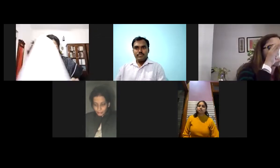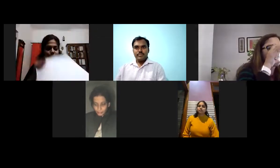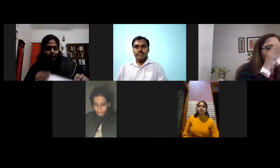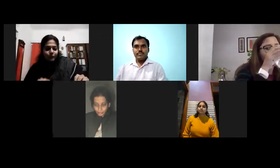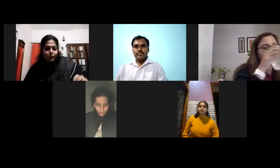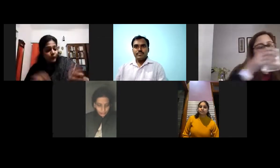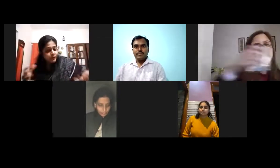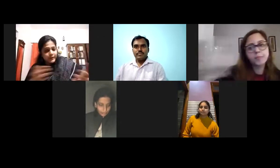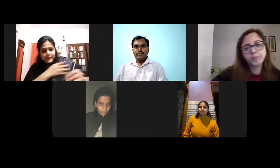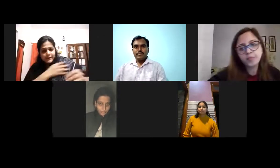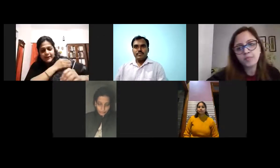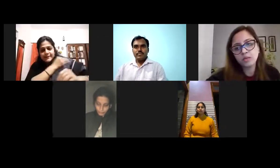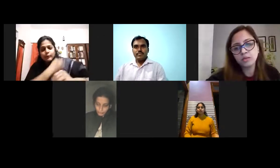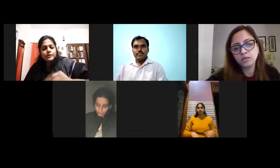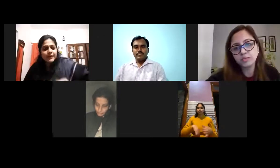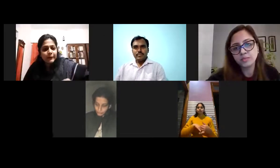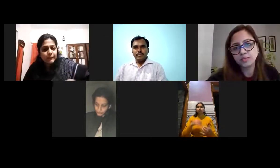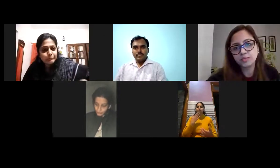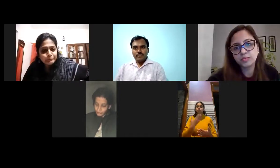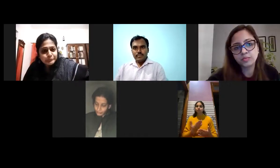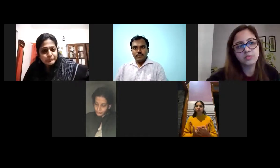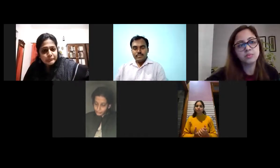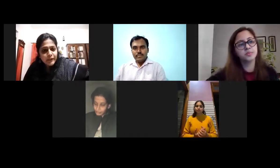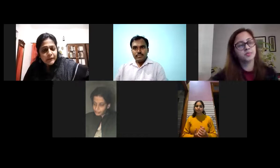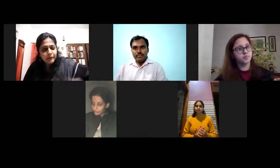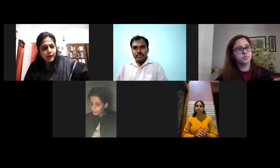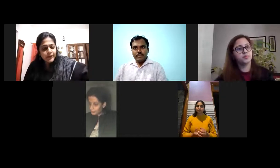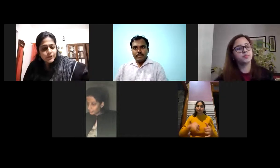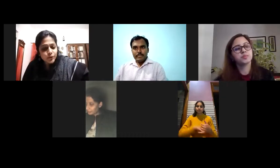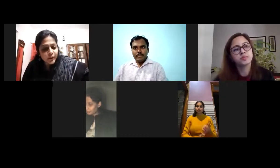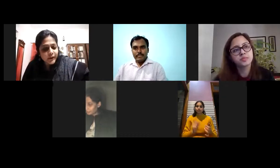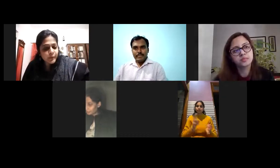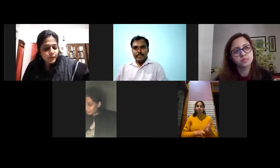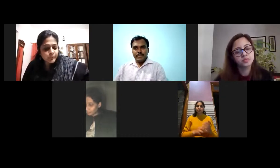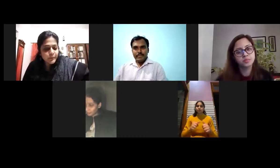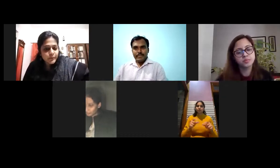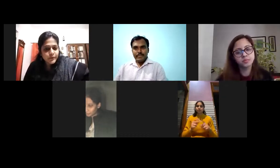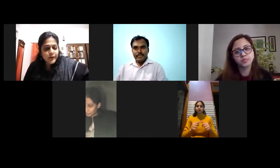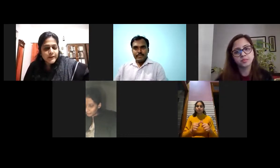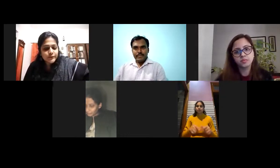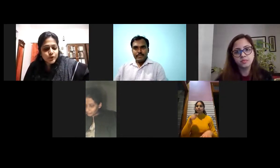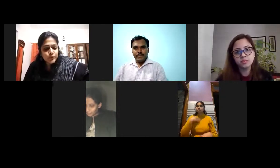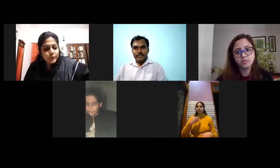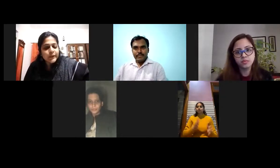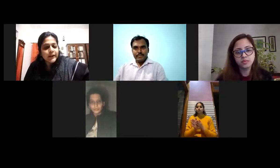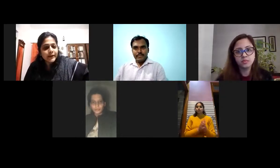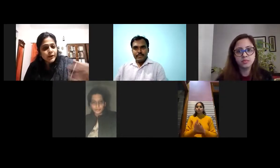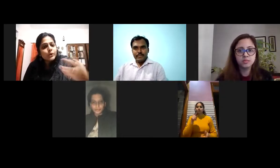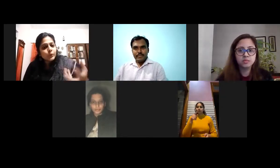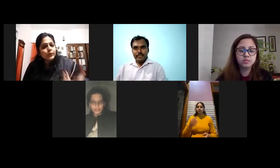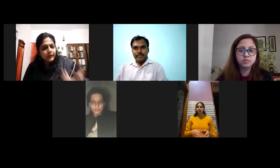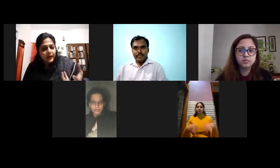you. One of the things that I suppose I enjoyed about your paper was the ways in which you were looking